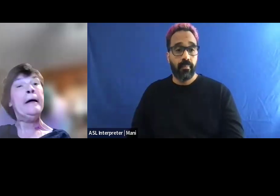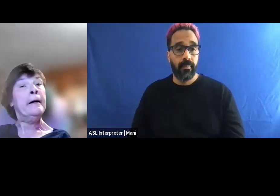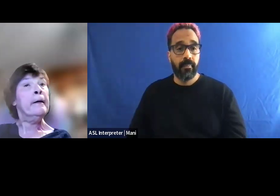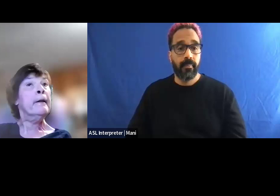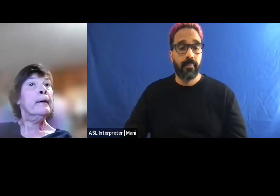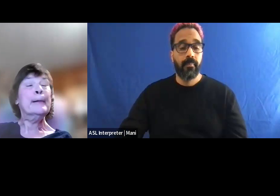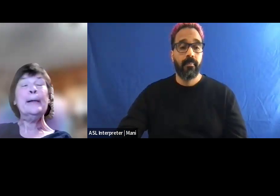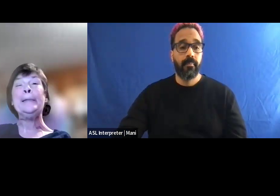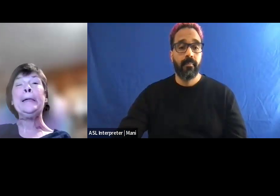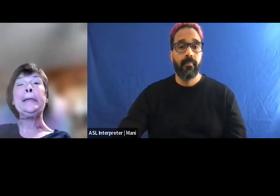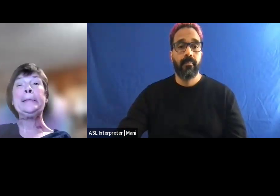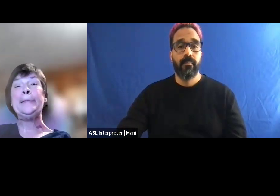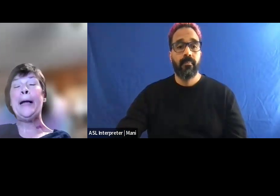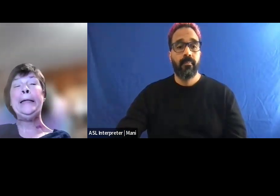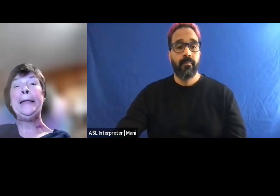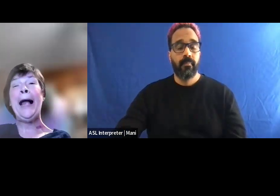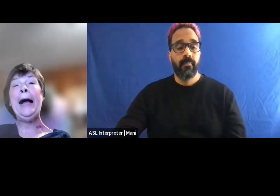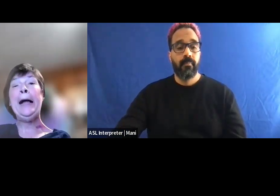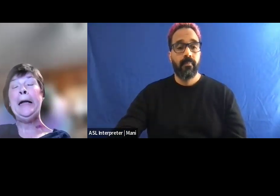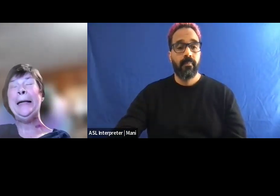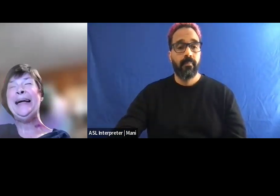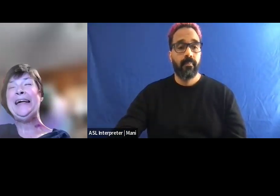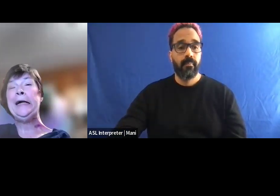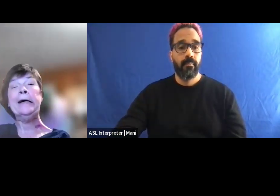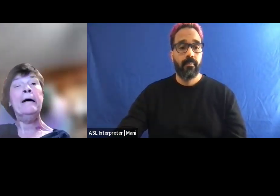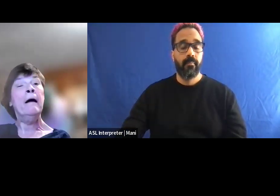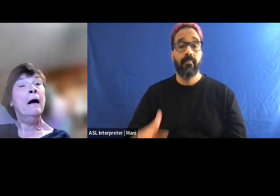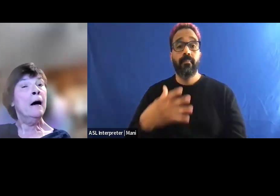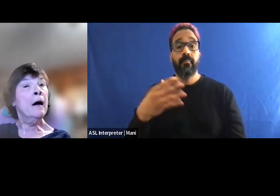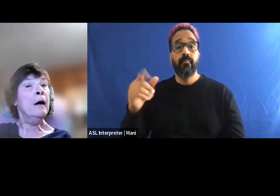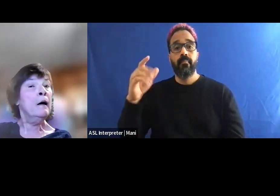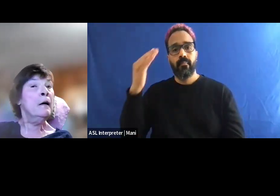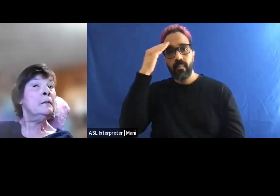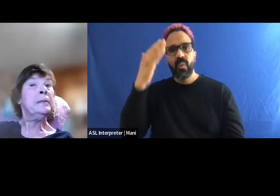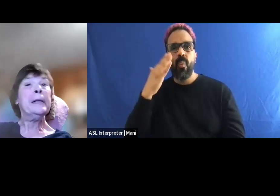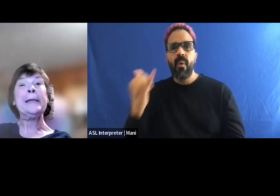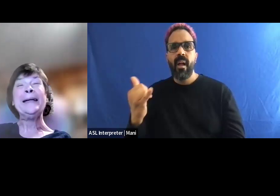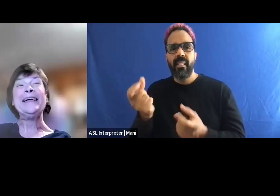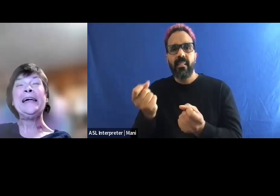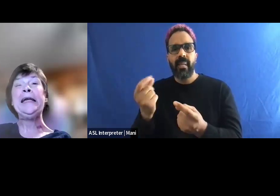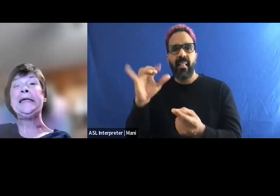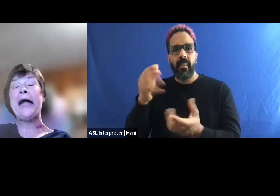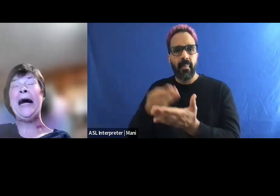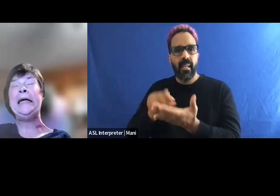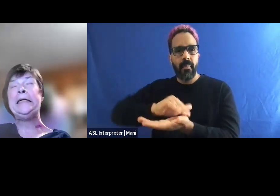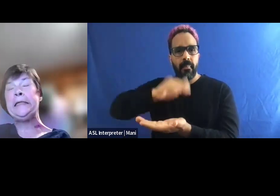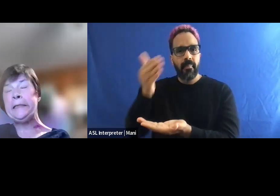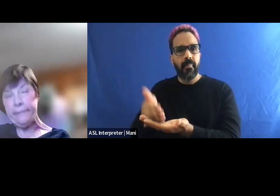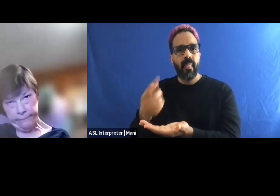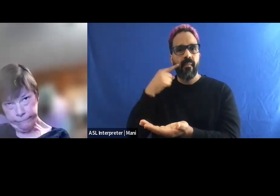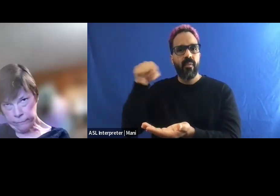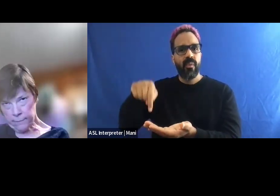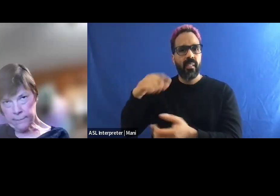1 month when we spend that in a year? So you really got